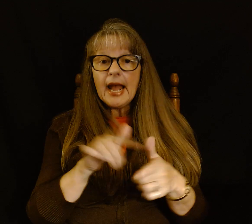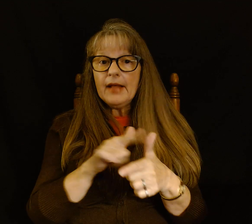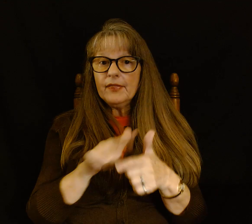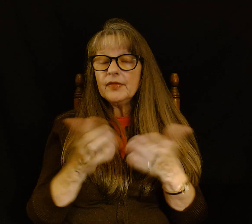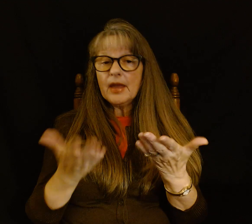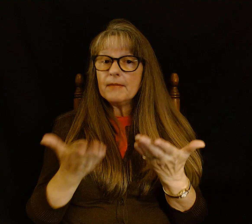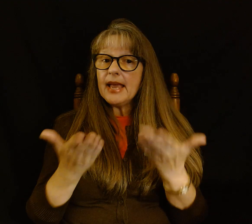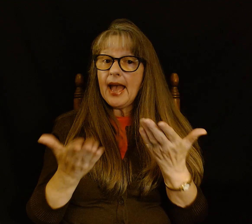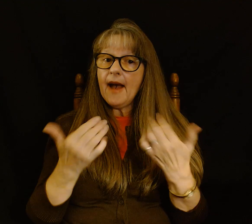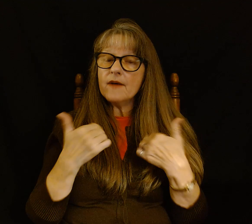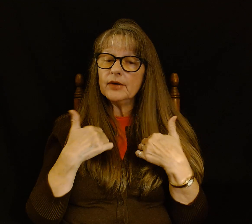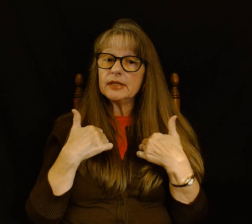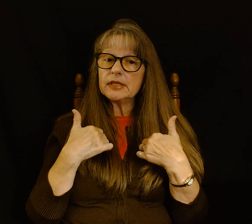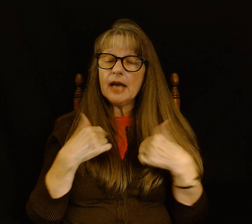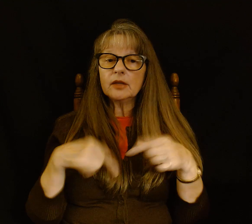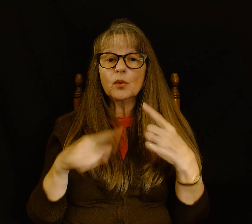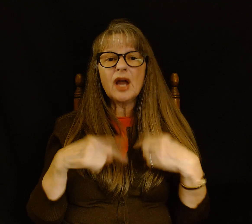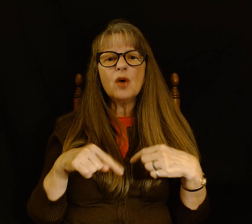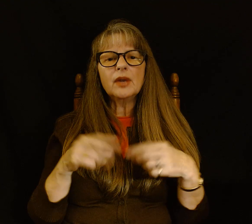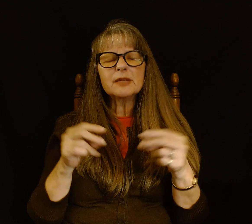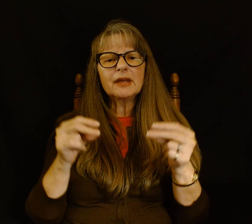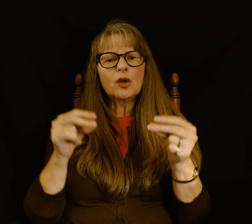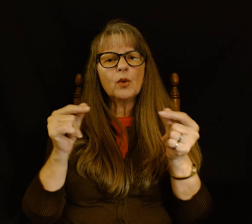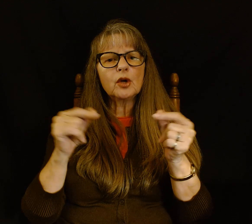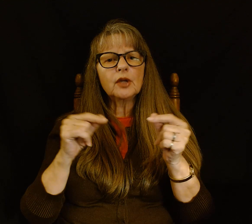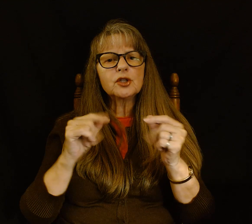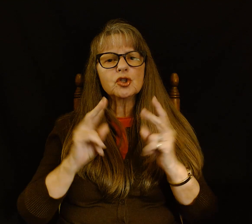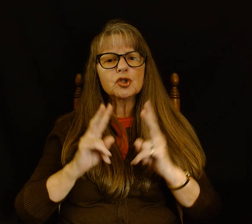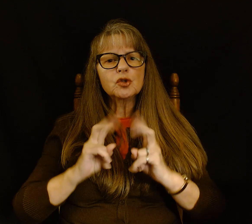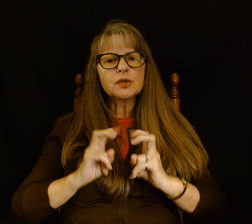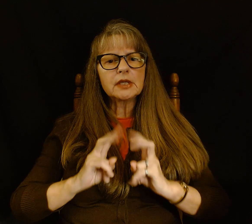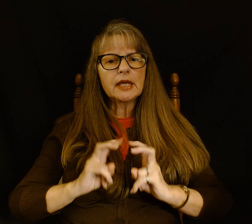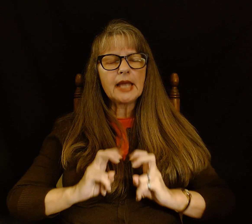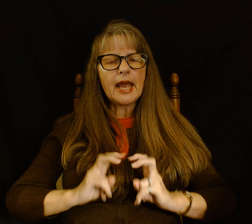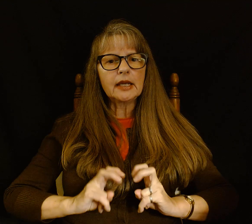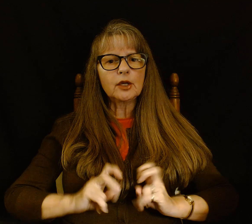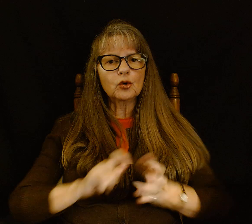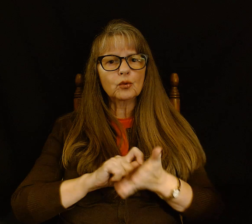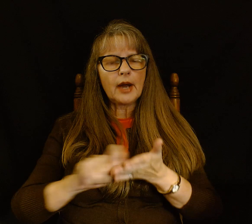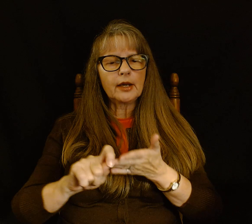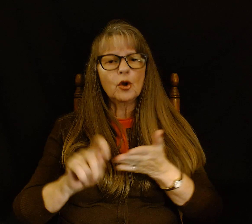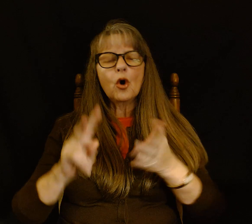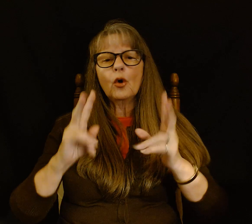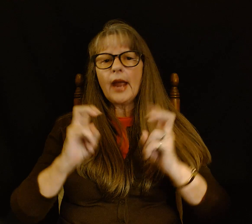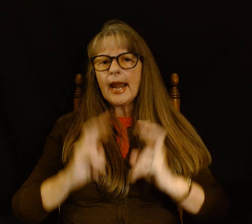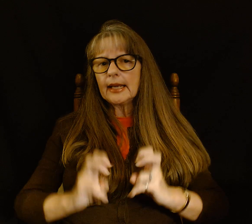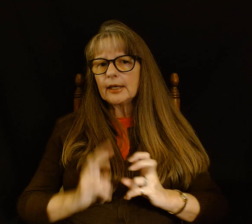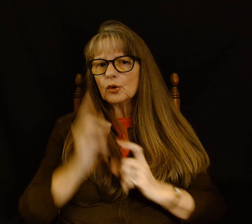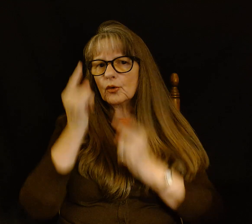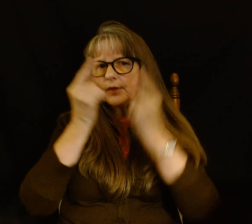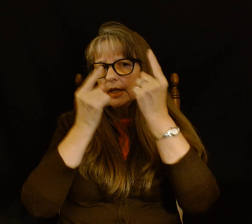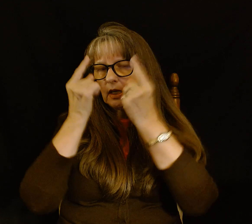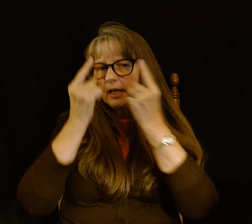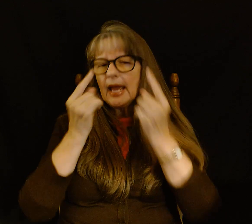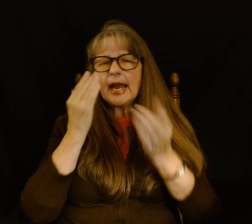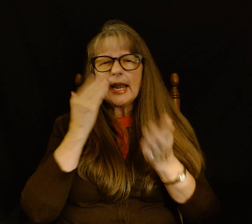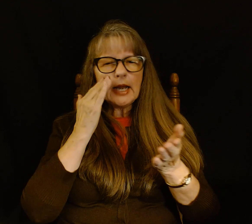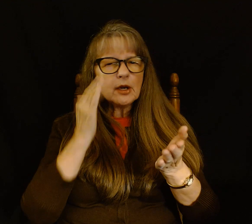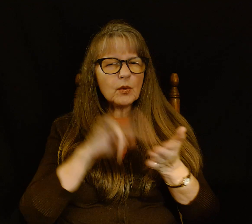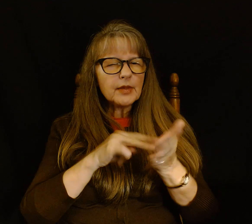then they may have a sign of going, oh, well, let's make it quicker. Let's just use analytical writing, analytical thinking. And I know what that